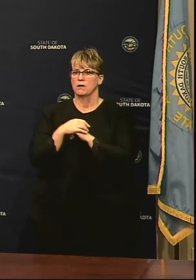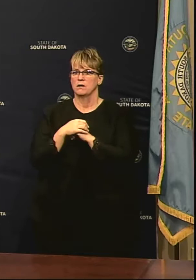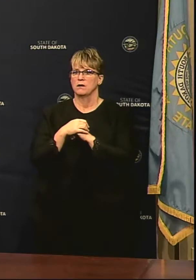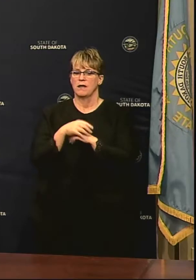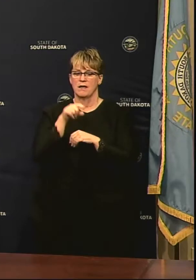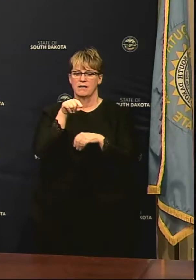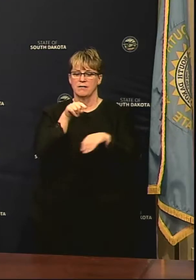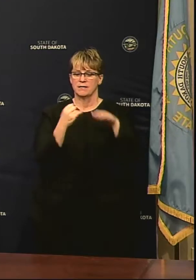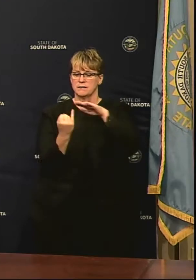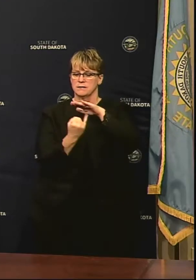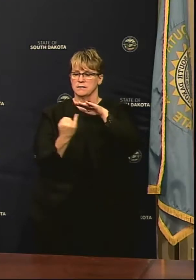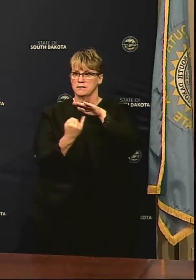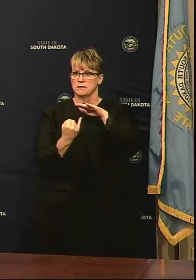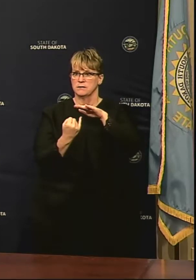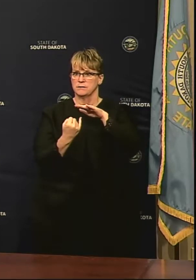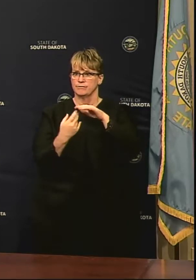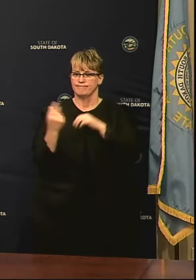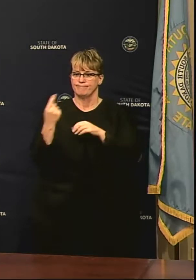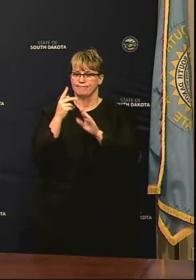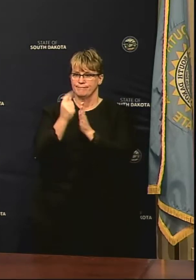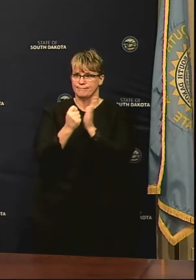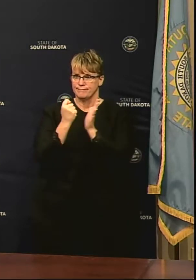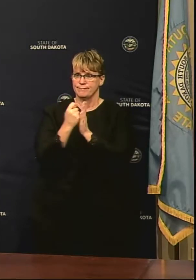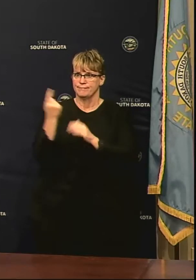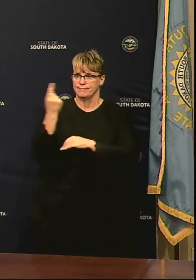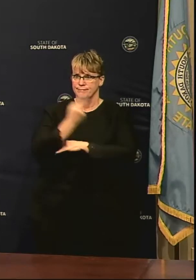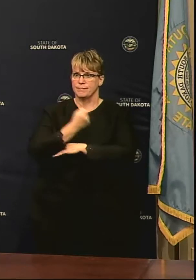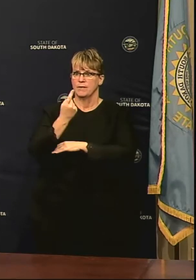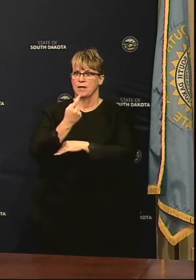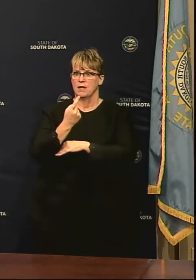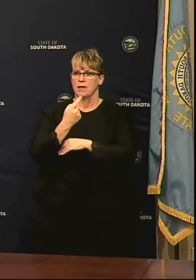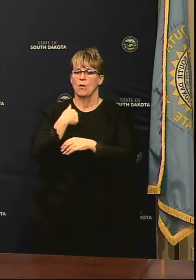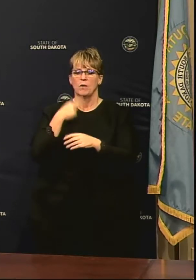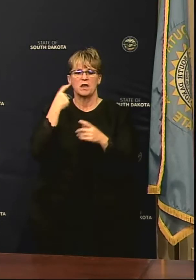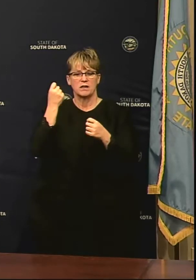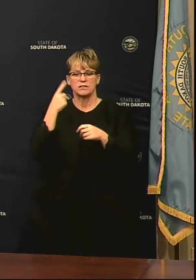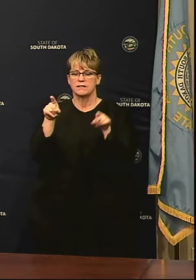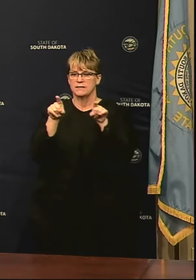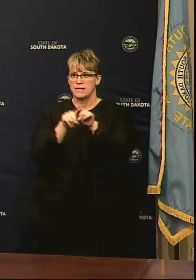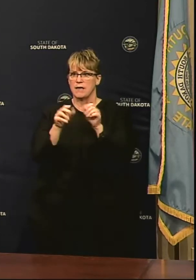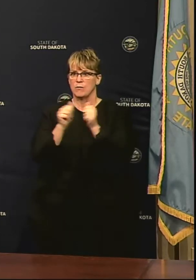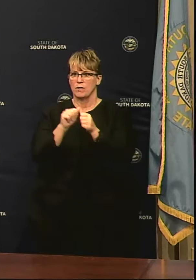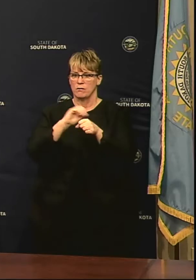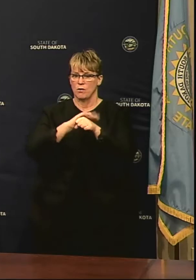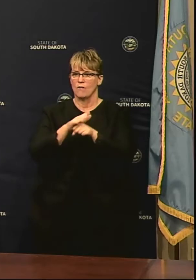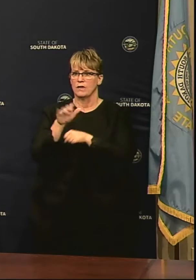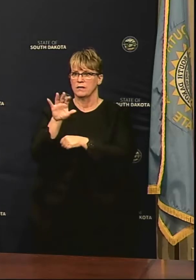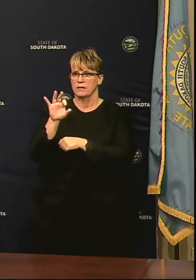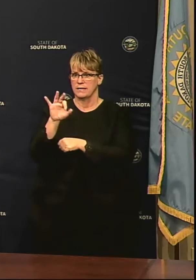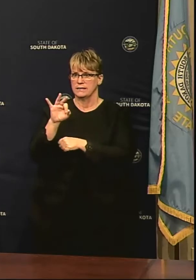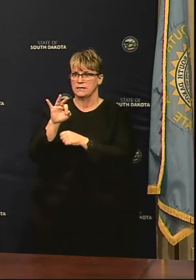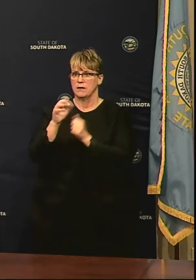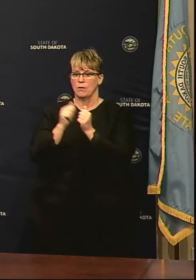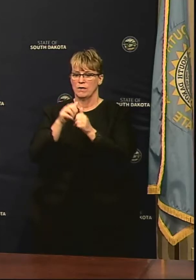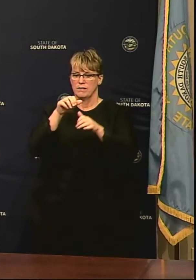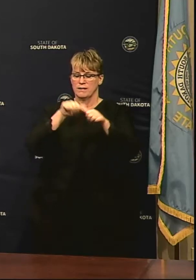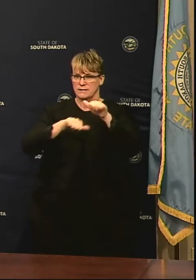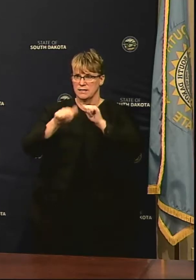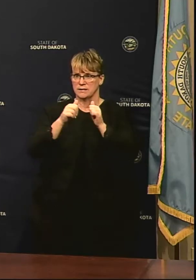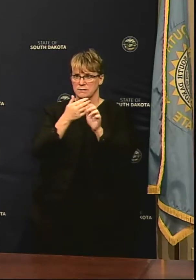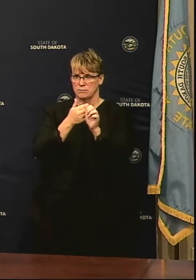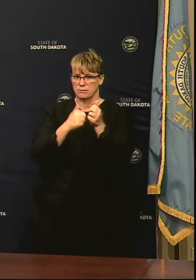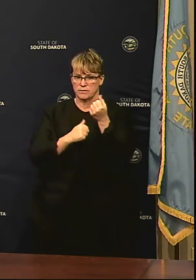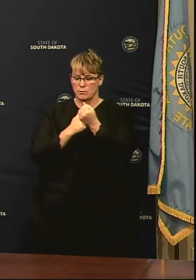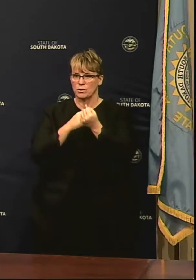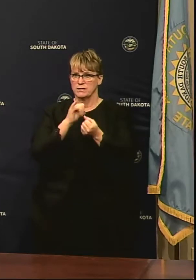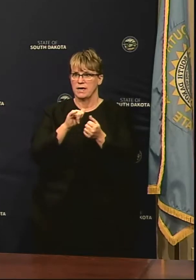This isolation period is consistent with what we understand to be the incubation period of COVID-19, based on the science behind the